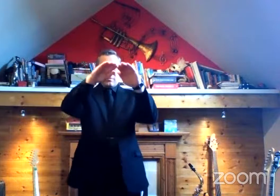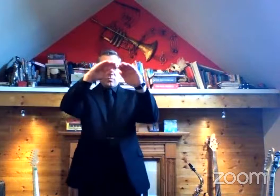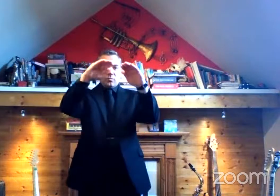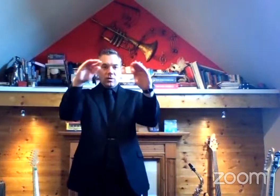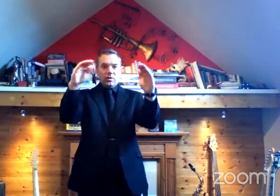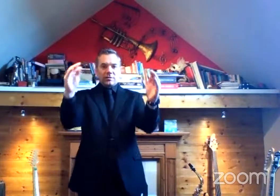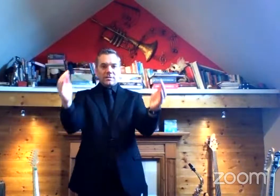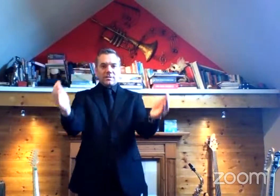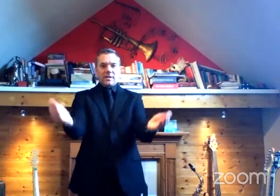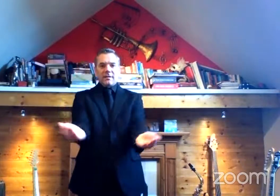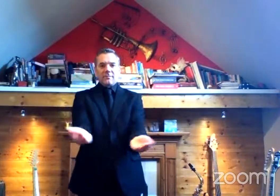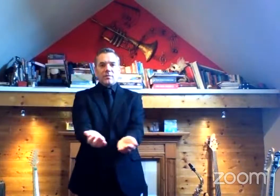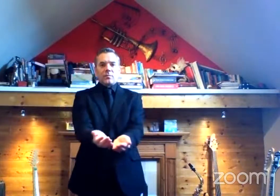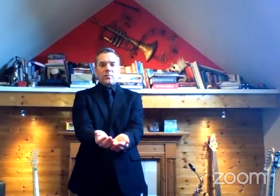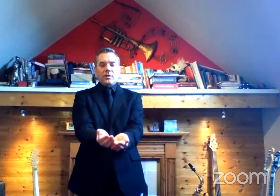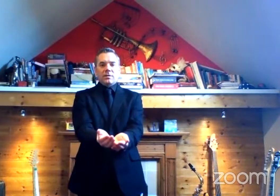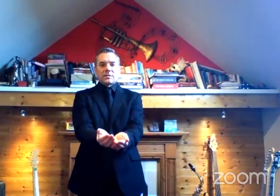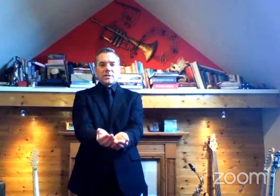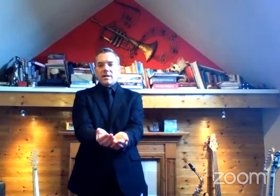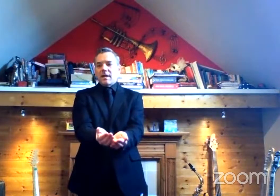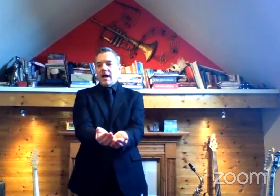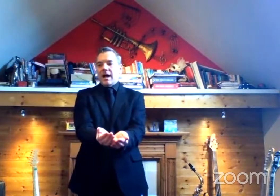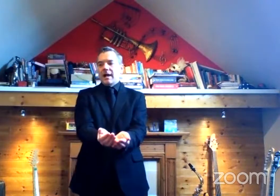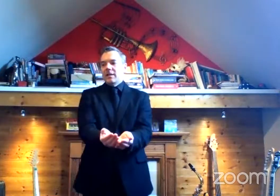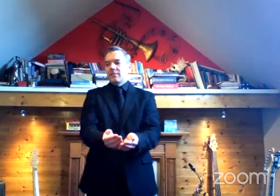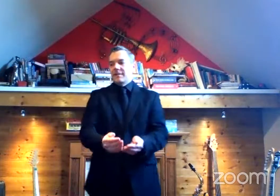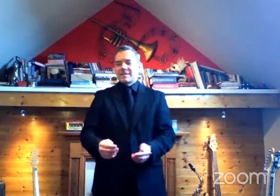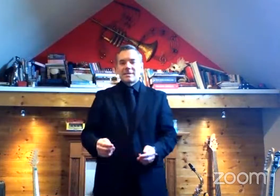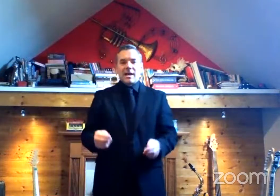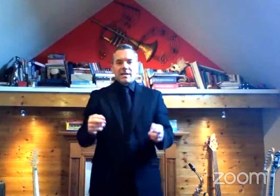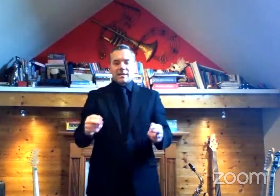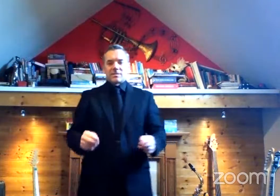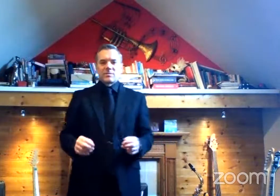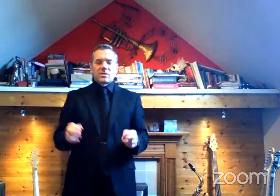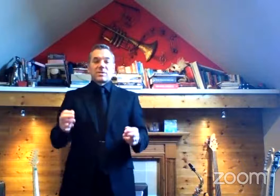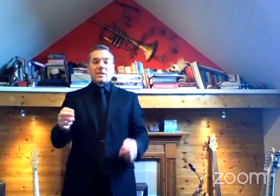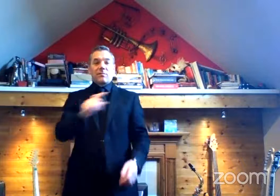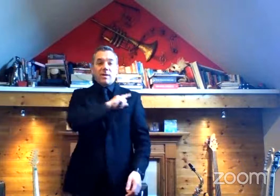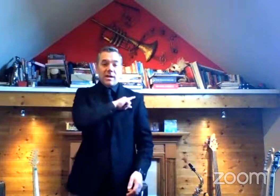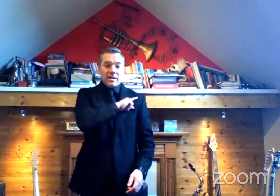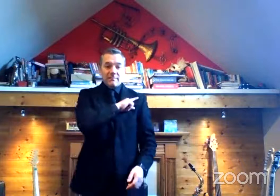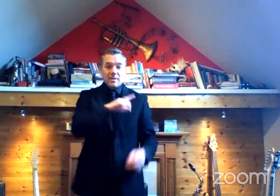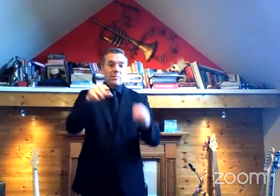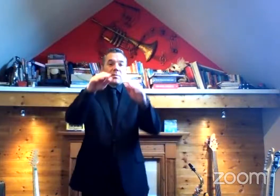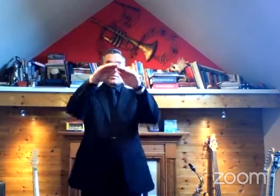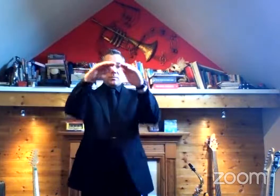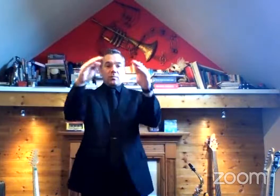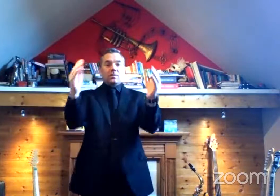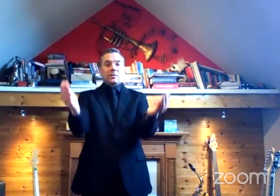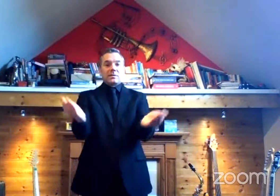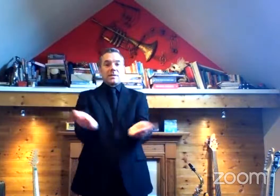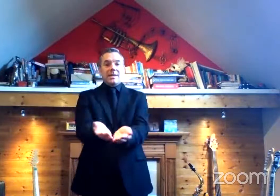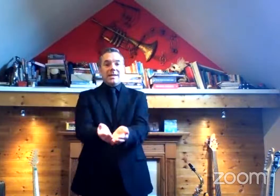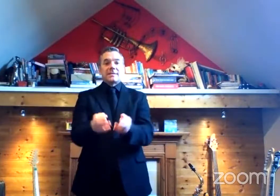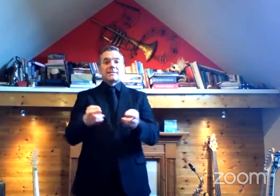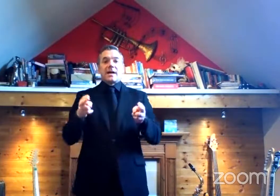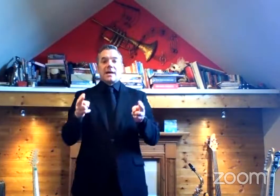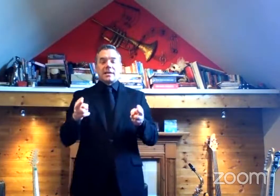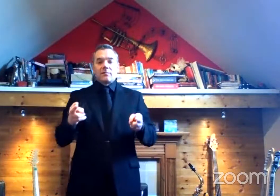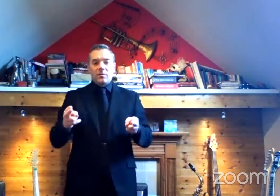the world there. The world I love is dying. So we're just going to say why? Because the world is dying. And what